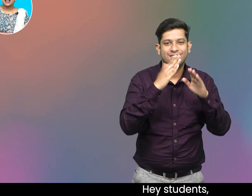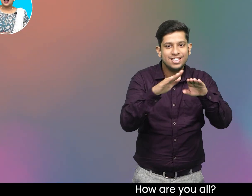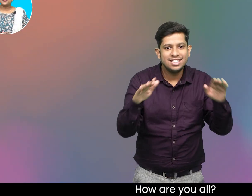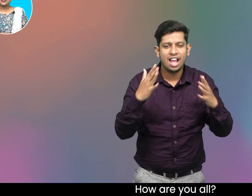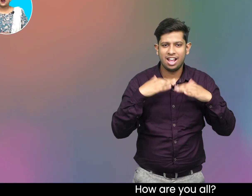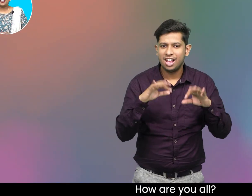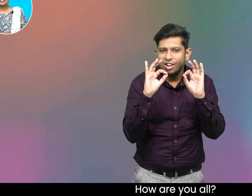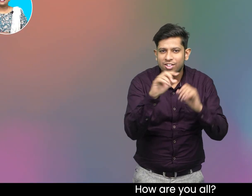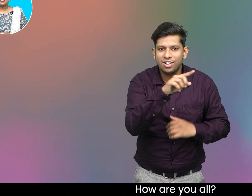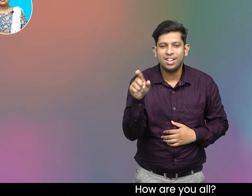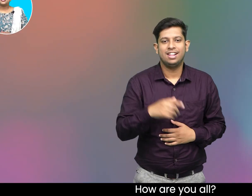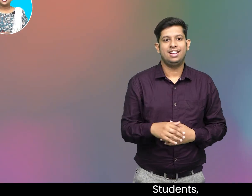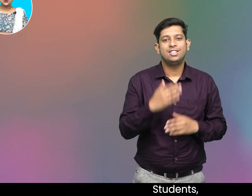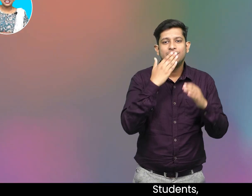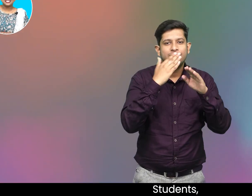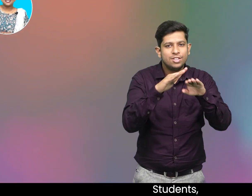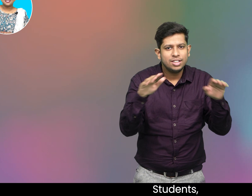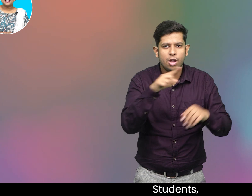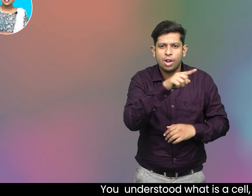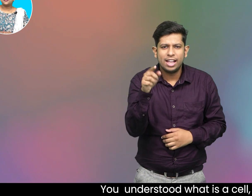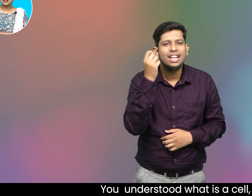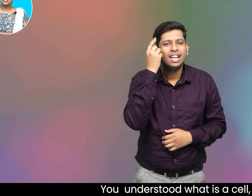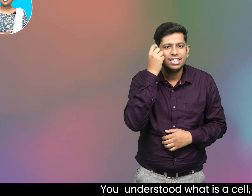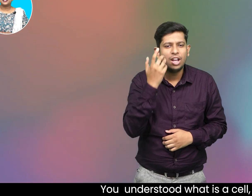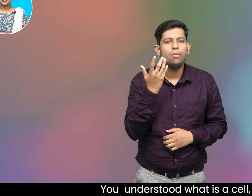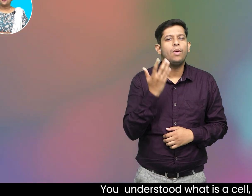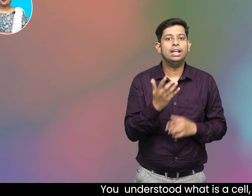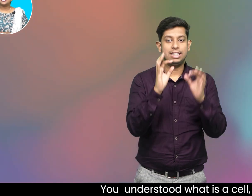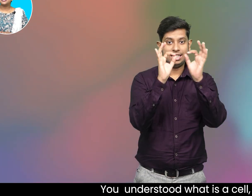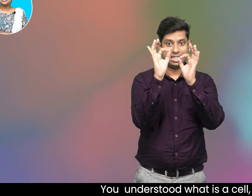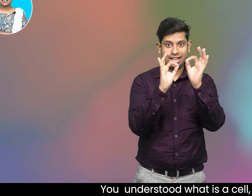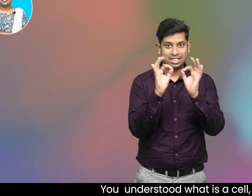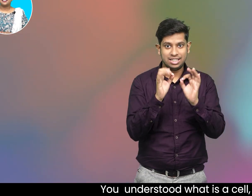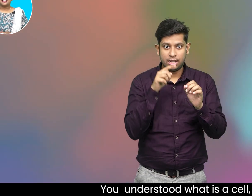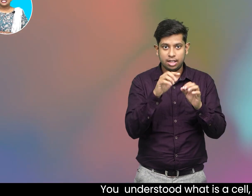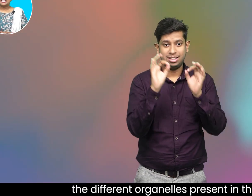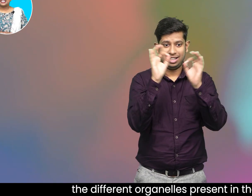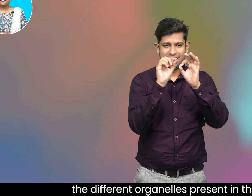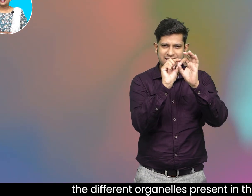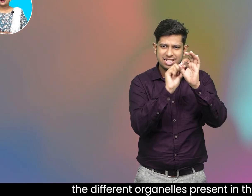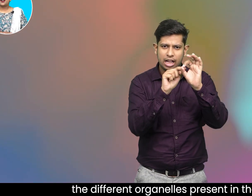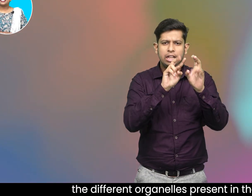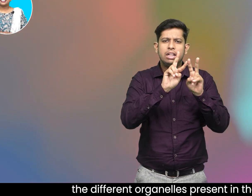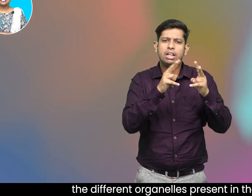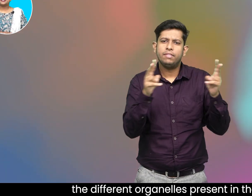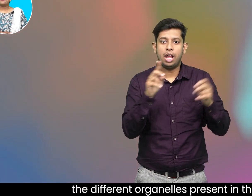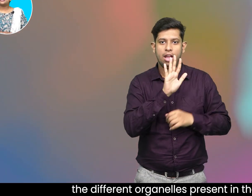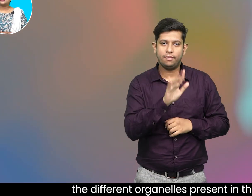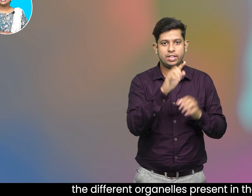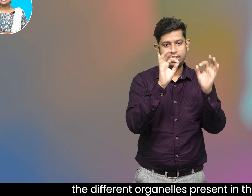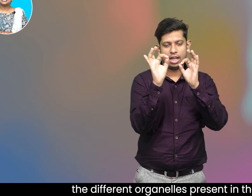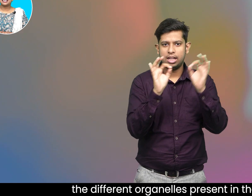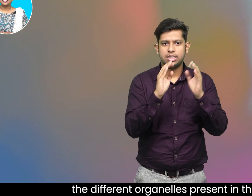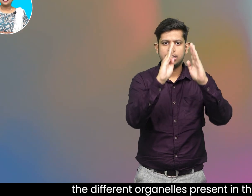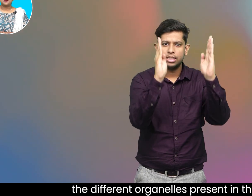students, how are you all? Students, you understood what is a cell, the different organelles